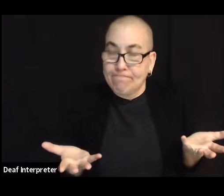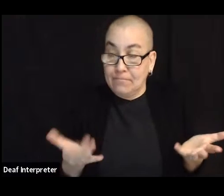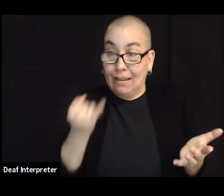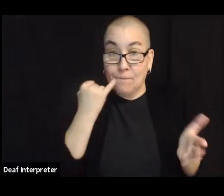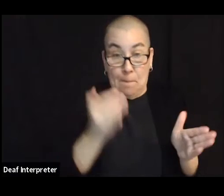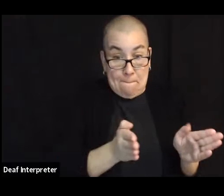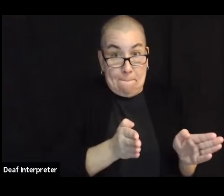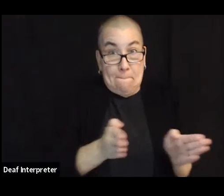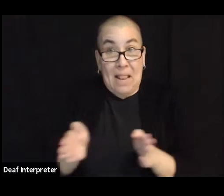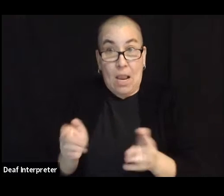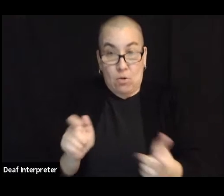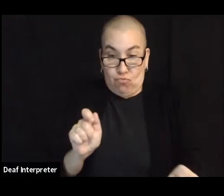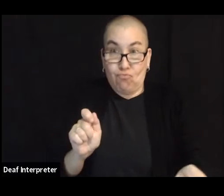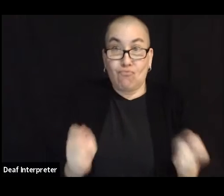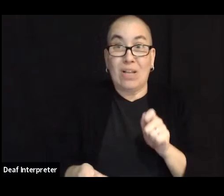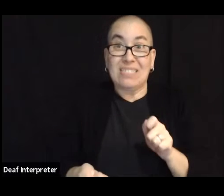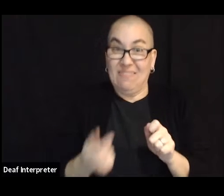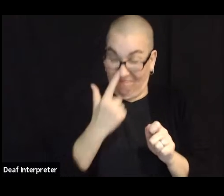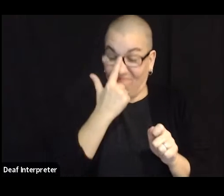confusion. Just to be clear,